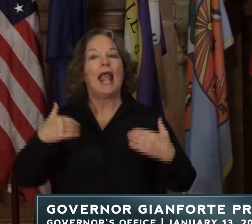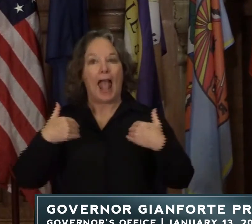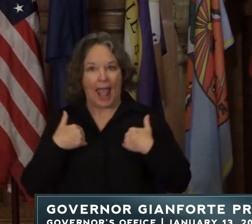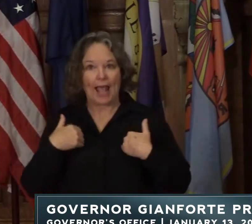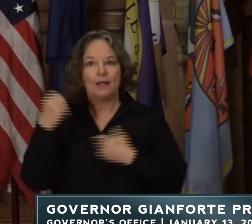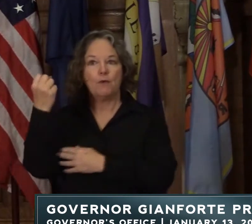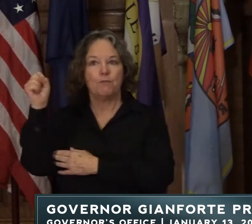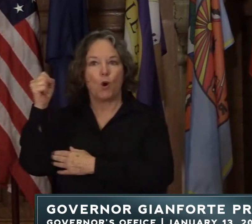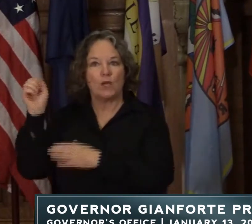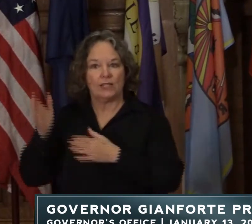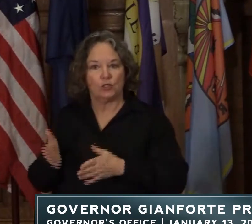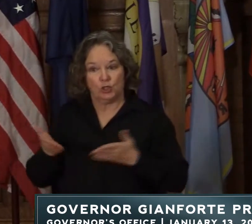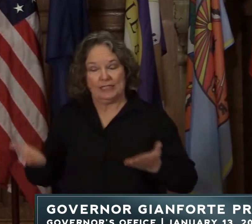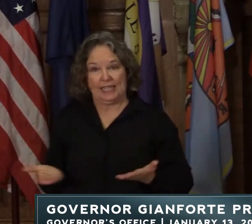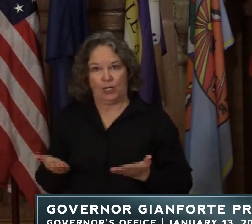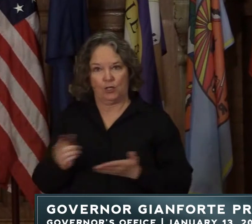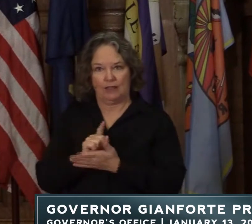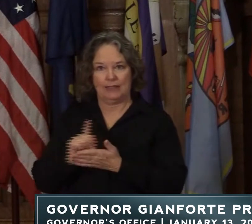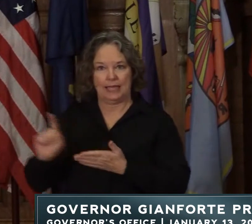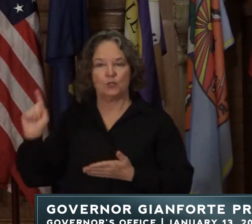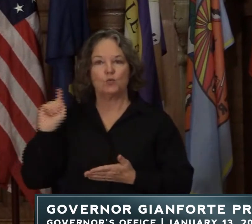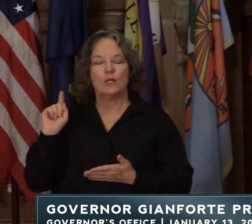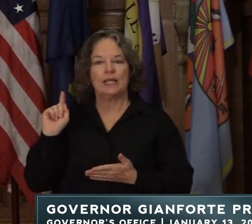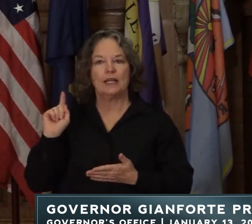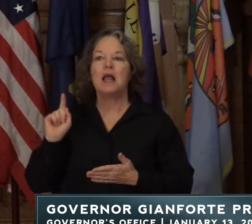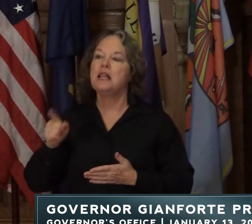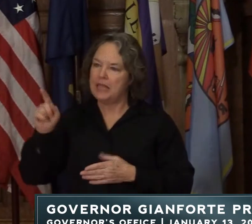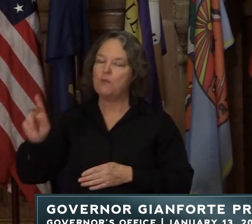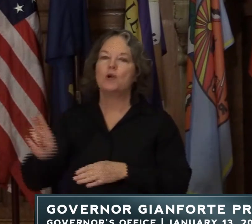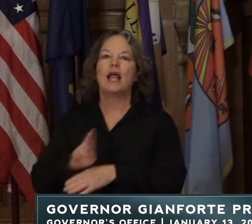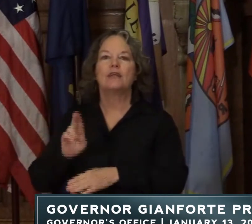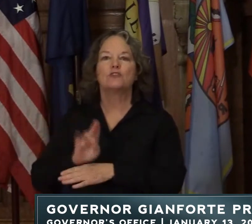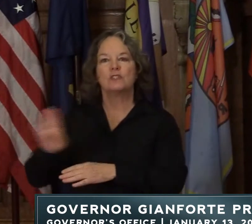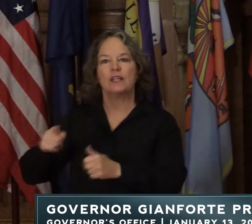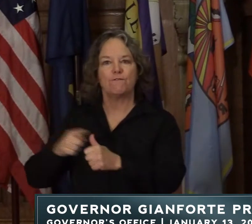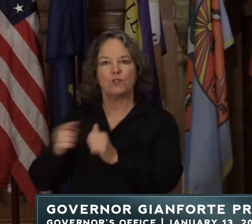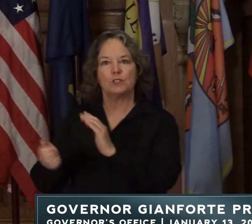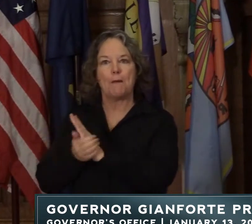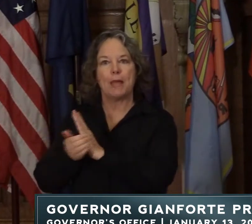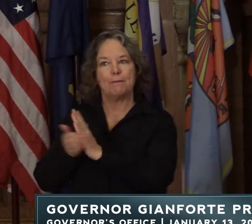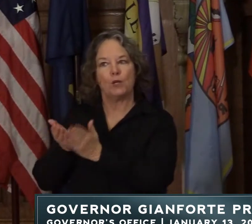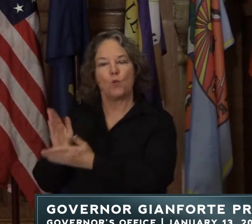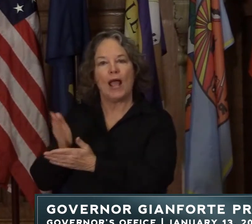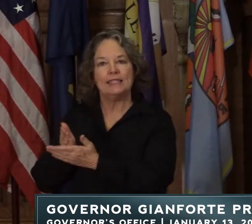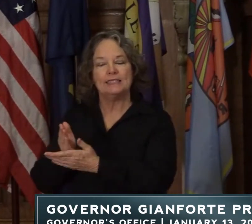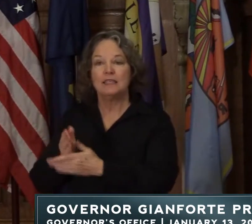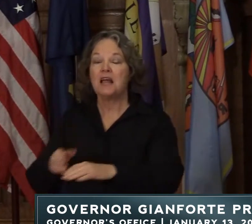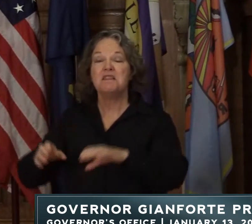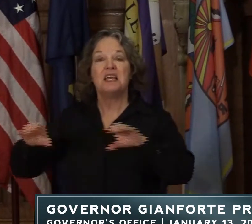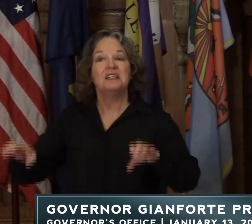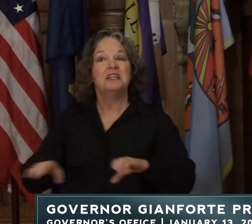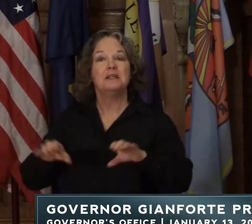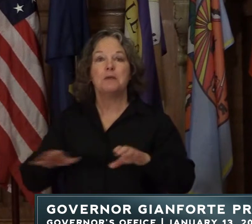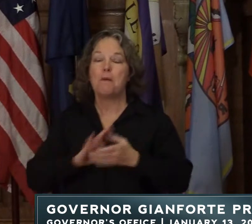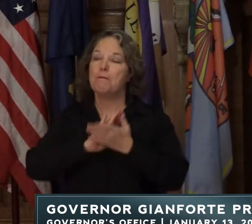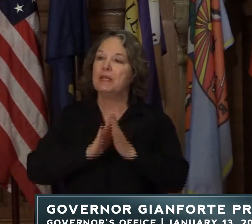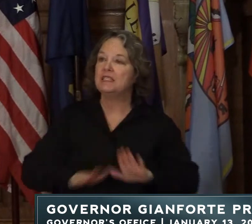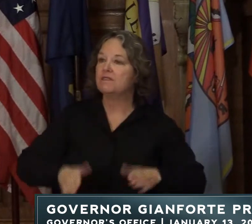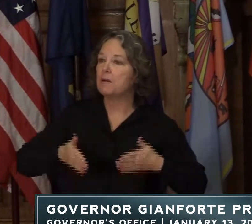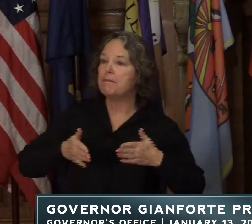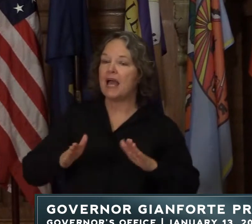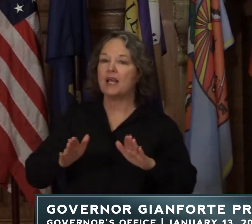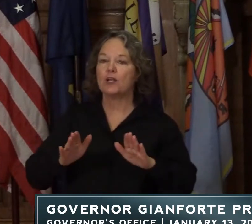here at the Capitol last week. They were exercising their First Amendment rights. They did it in a peaceful manner.